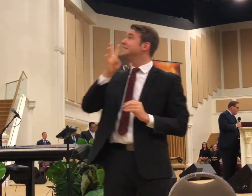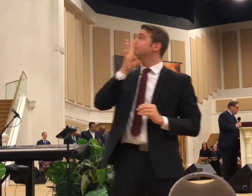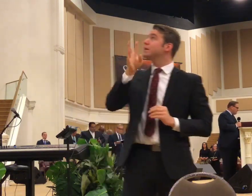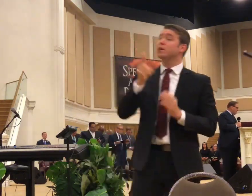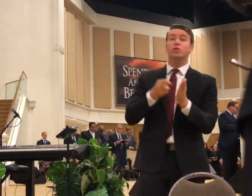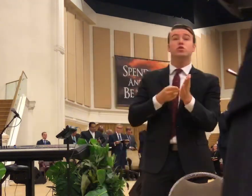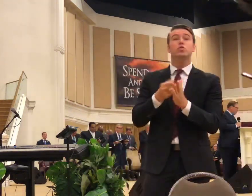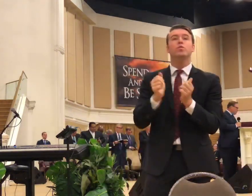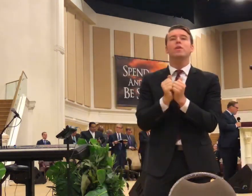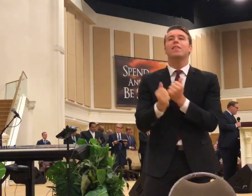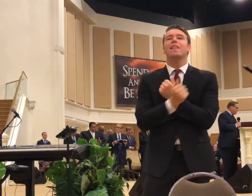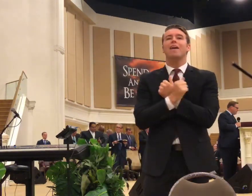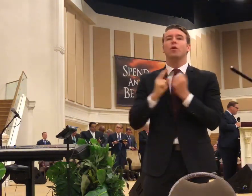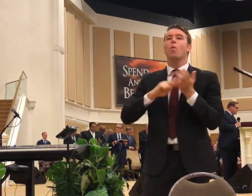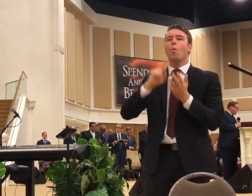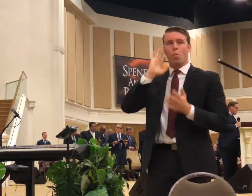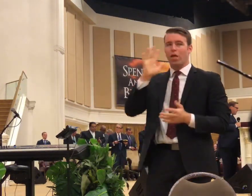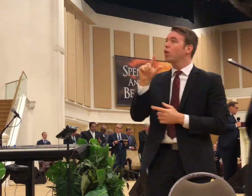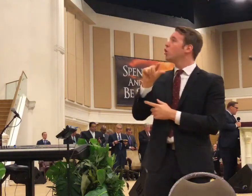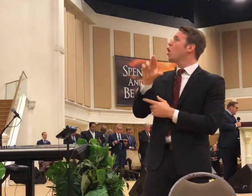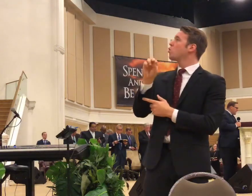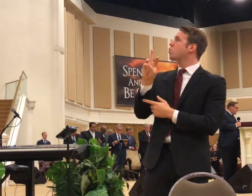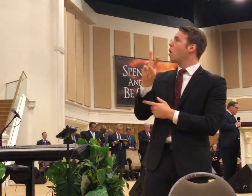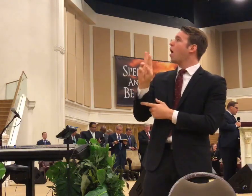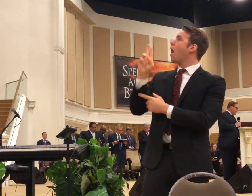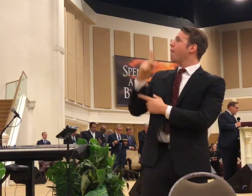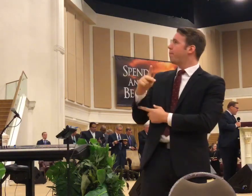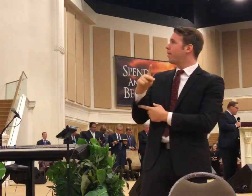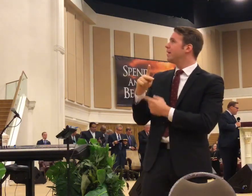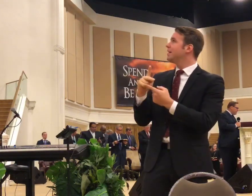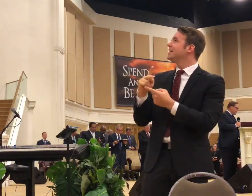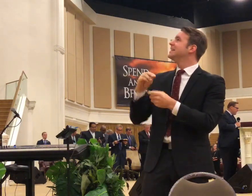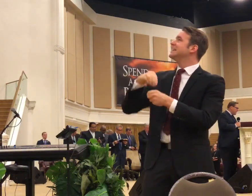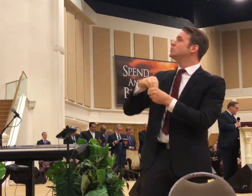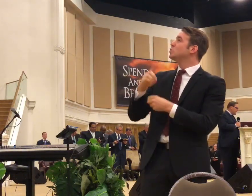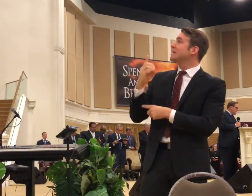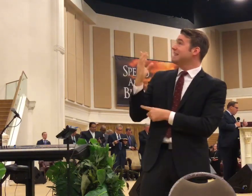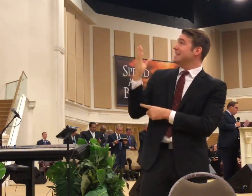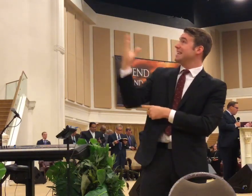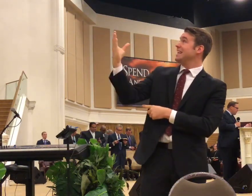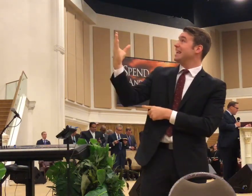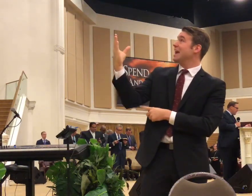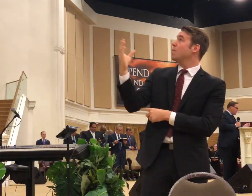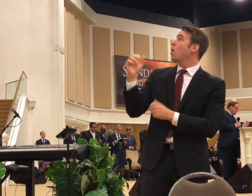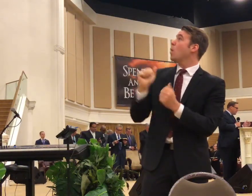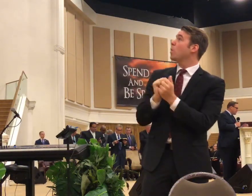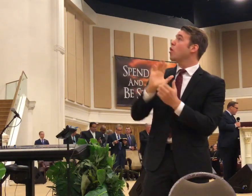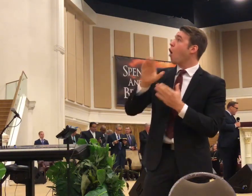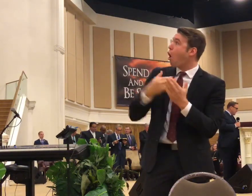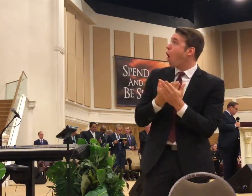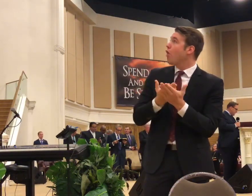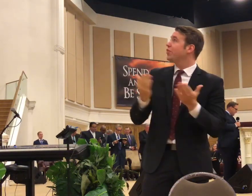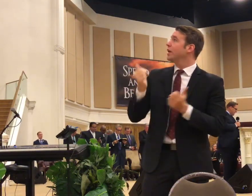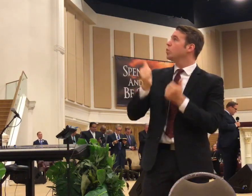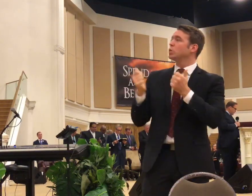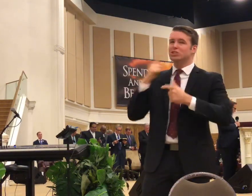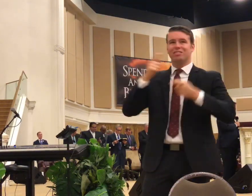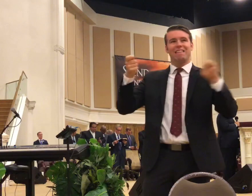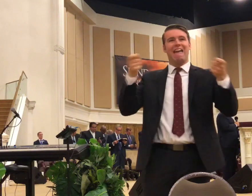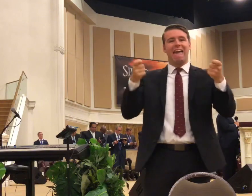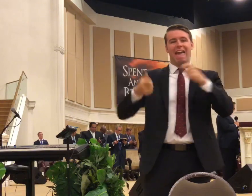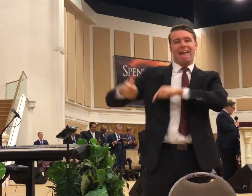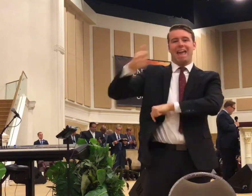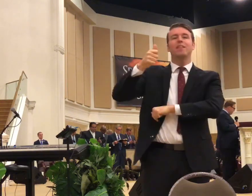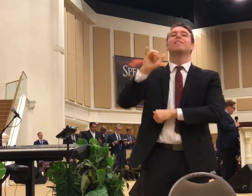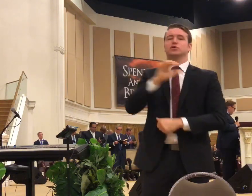grow up. Everybody say, grow up. Grow up. Into him in all things, which is the head, believe in